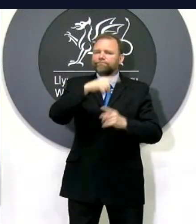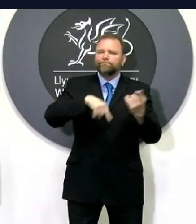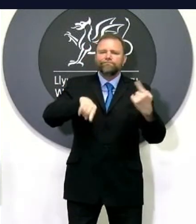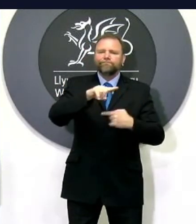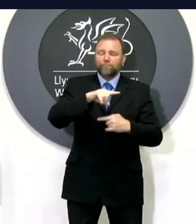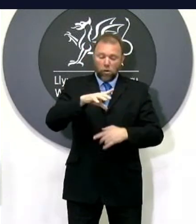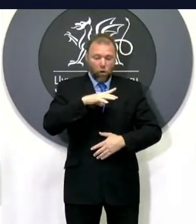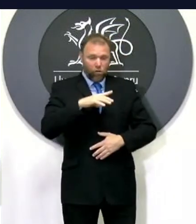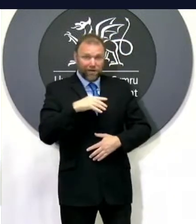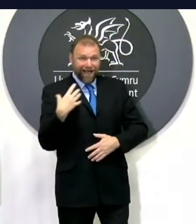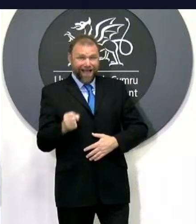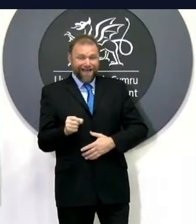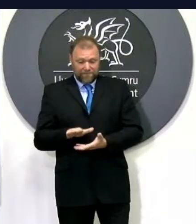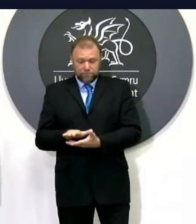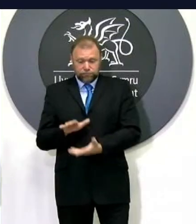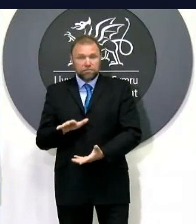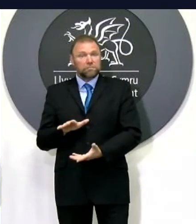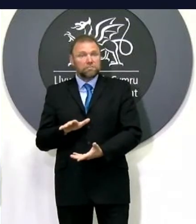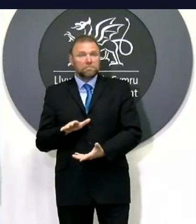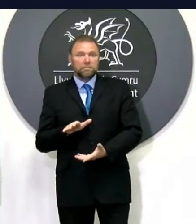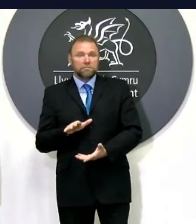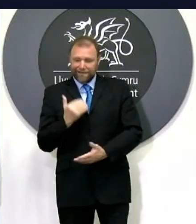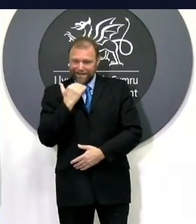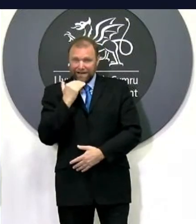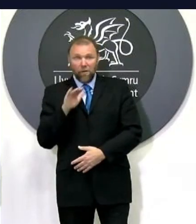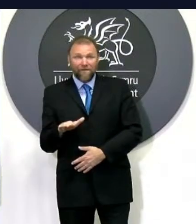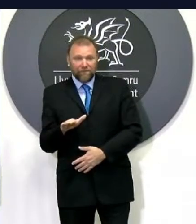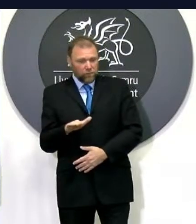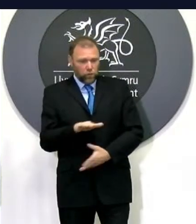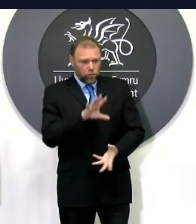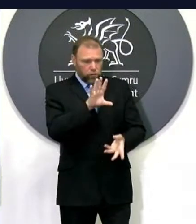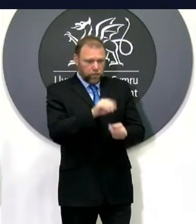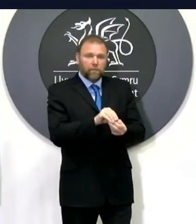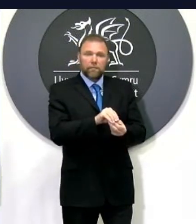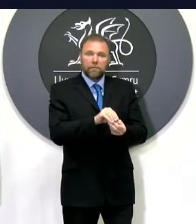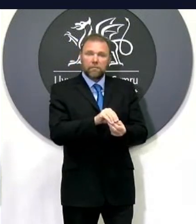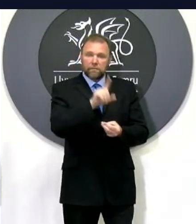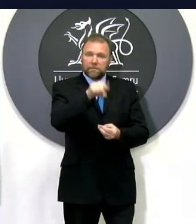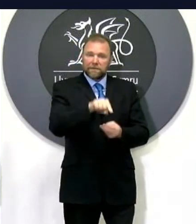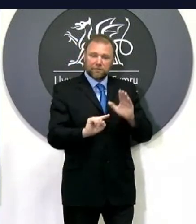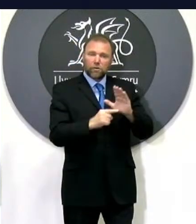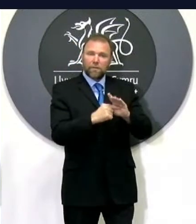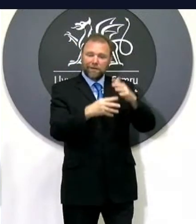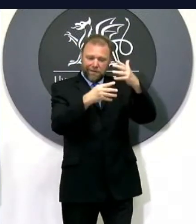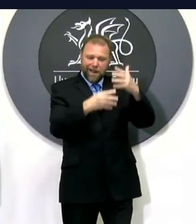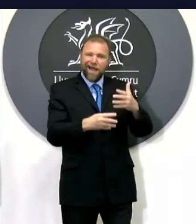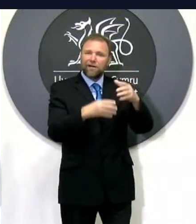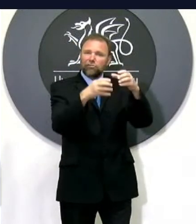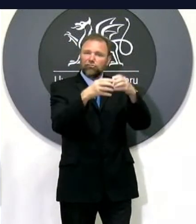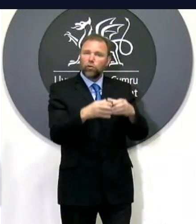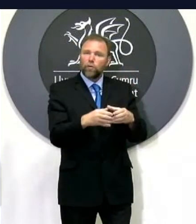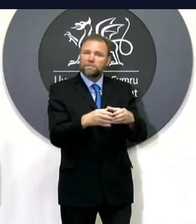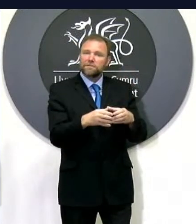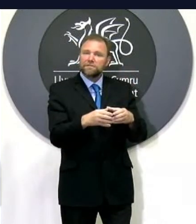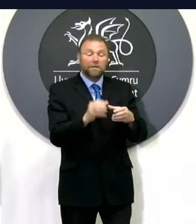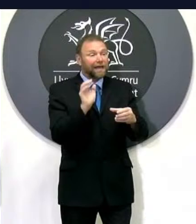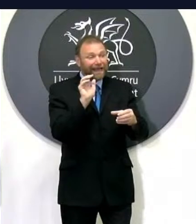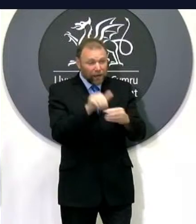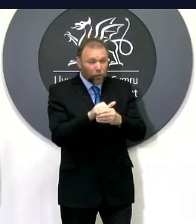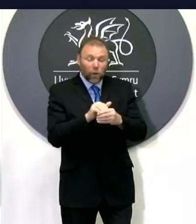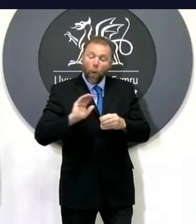Wales already to complete the vaccination of all top 9 priority groups, including all those people in their